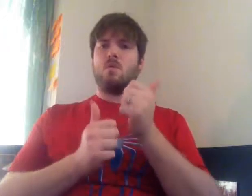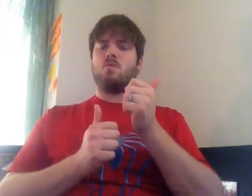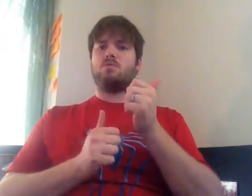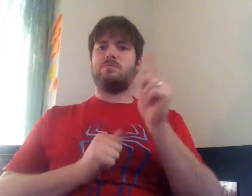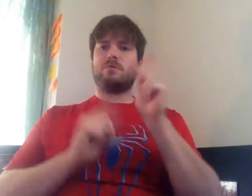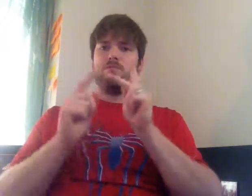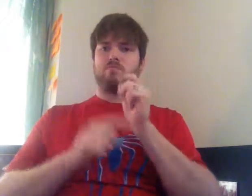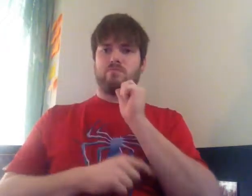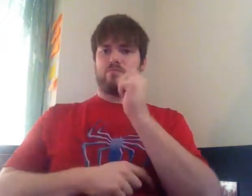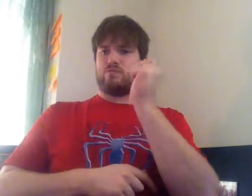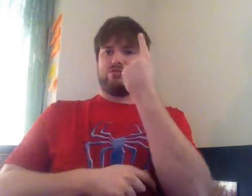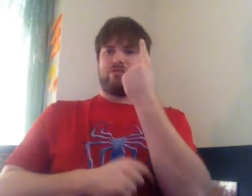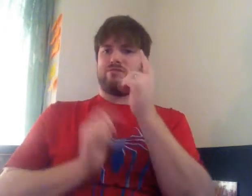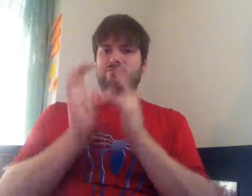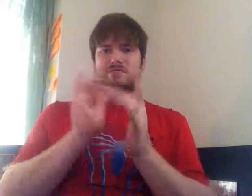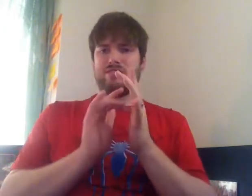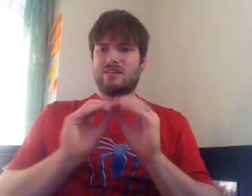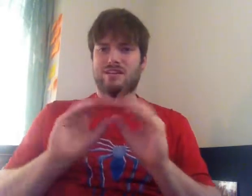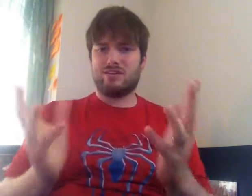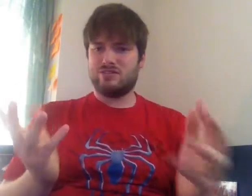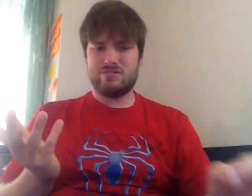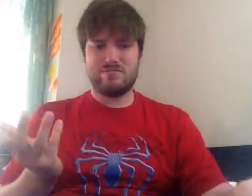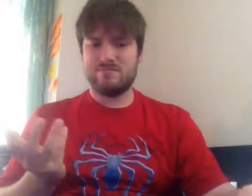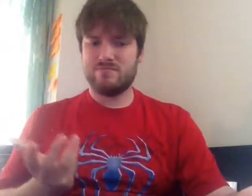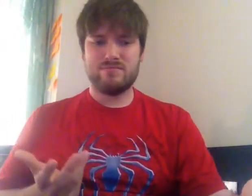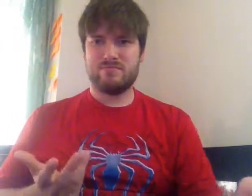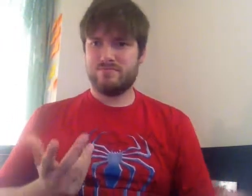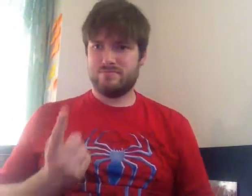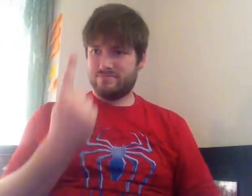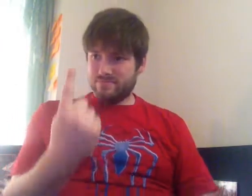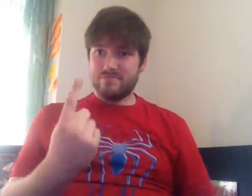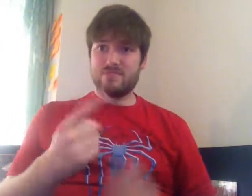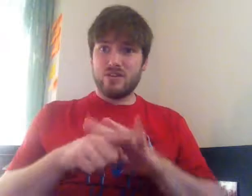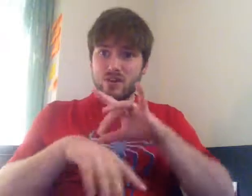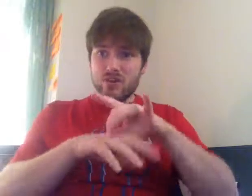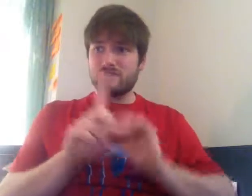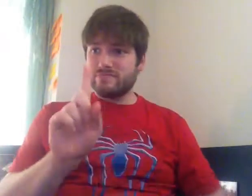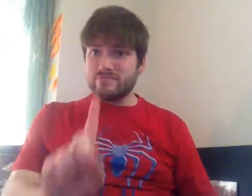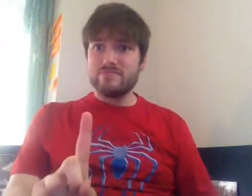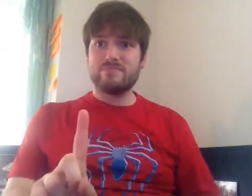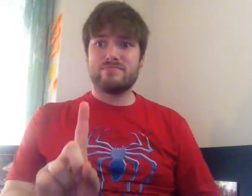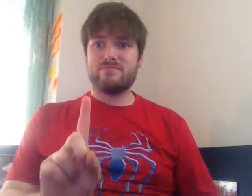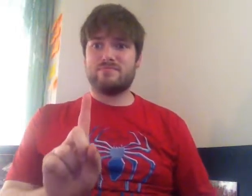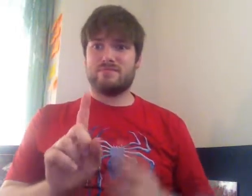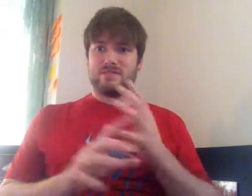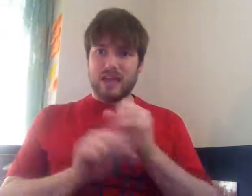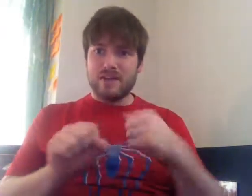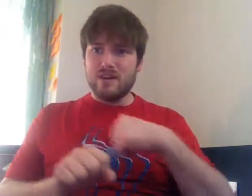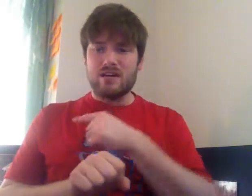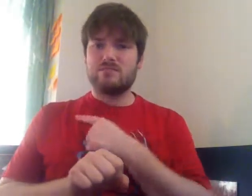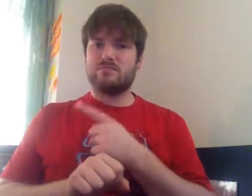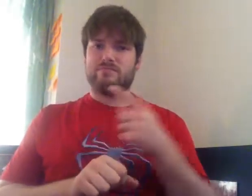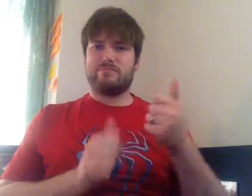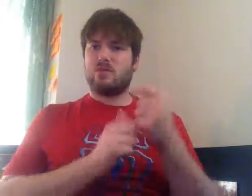with things across the Florida Sunshine State. We have our very own Reynolds Wolf who's been tracking things there. Let's get the latest from him. That's